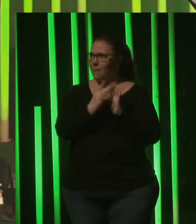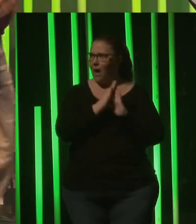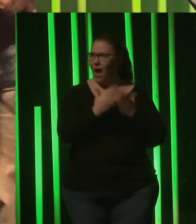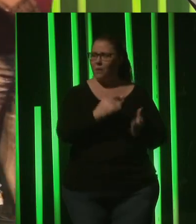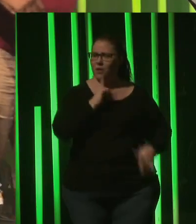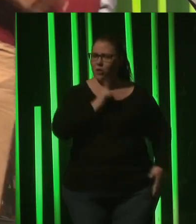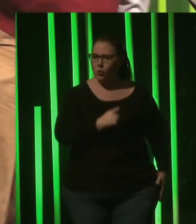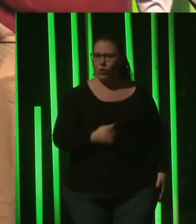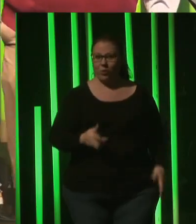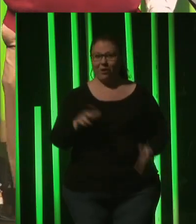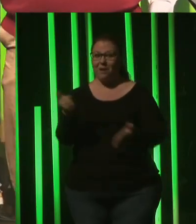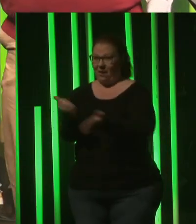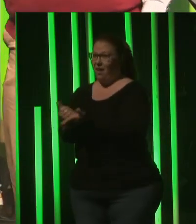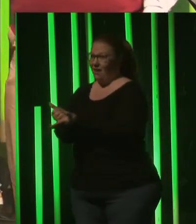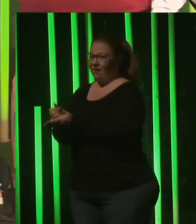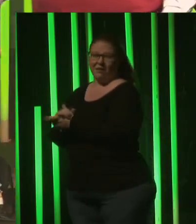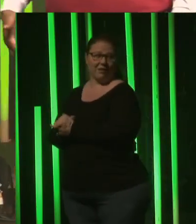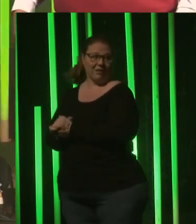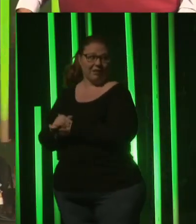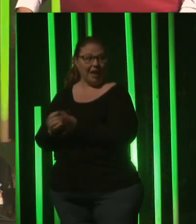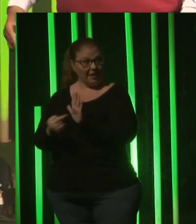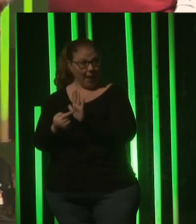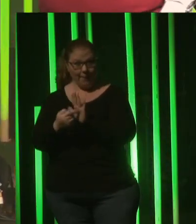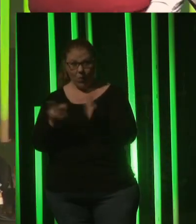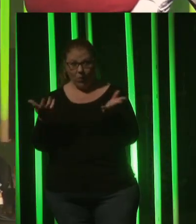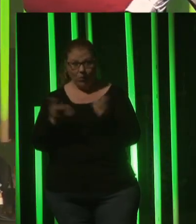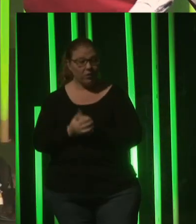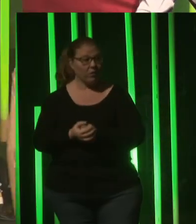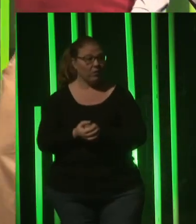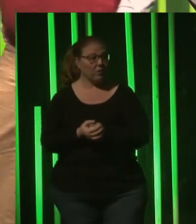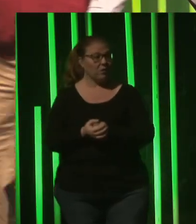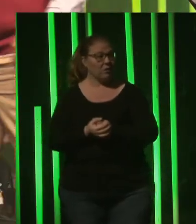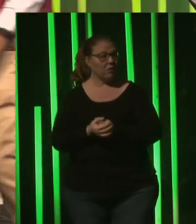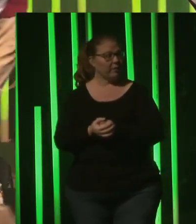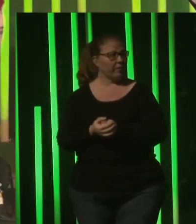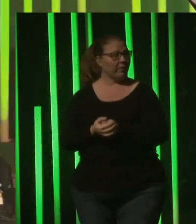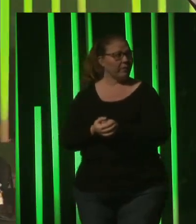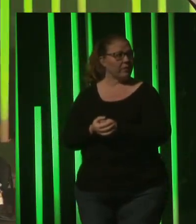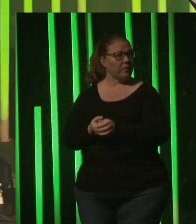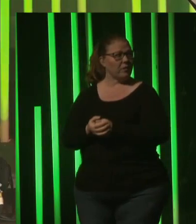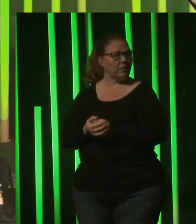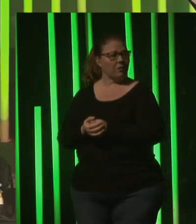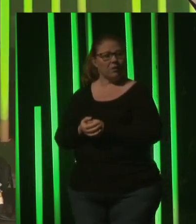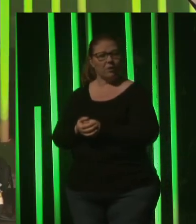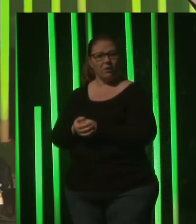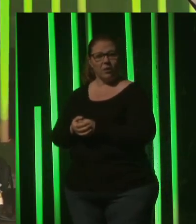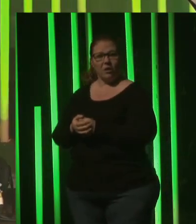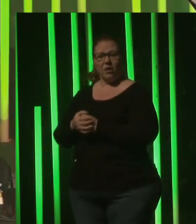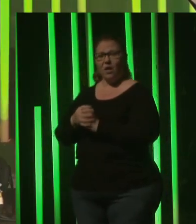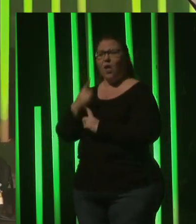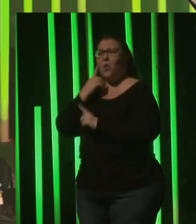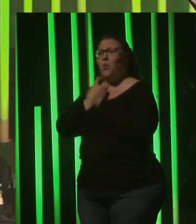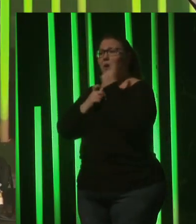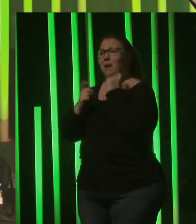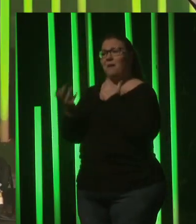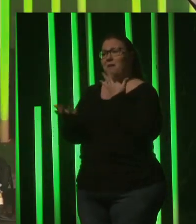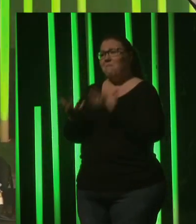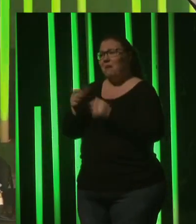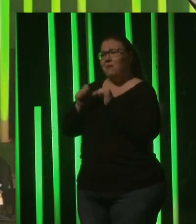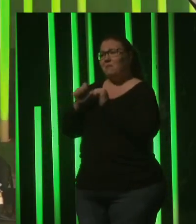amen. Let me give you an example. Weeping may endure for a